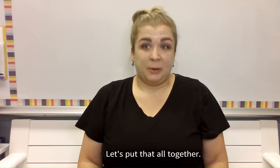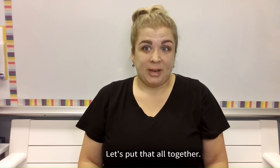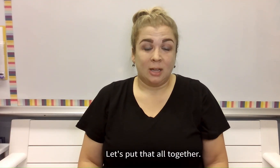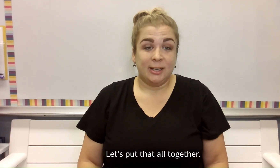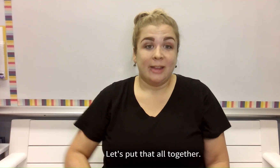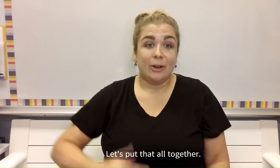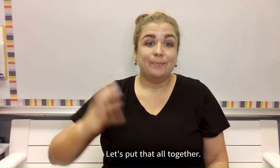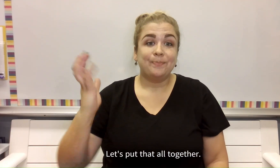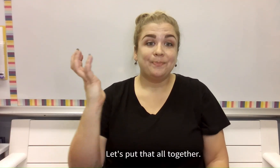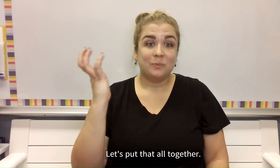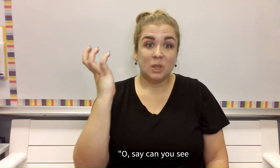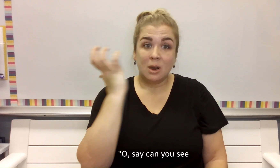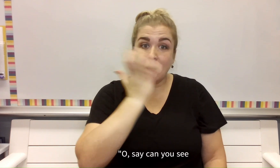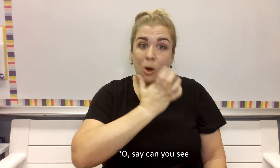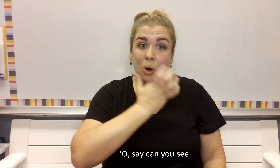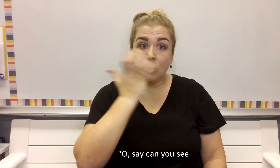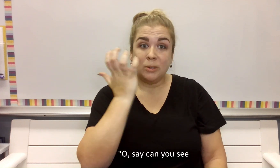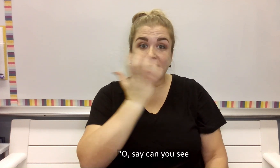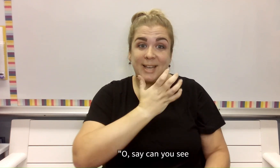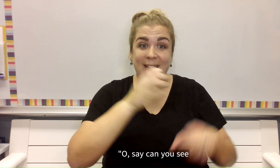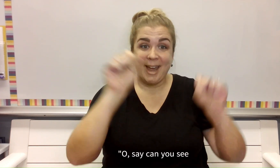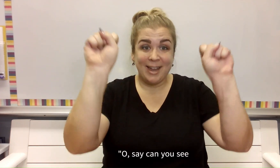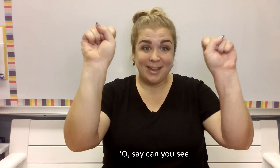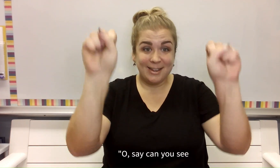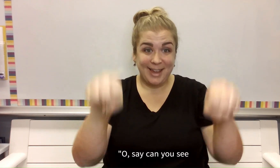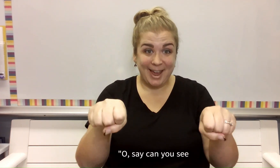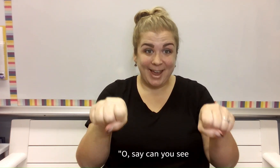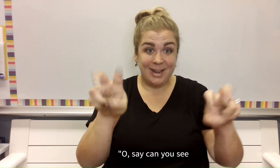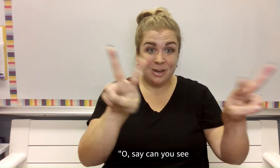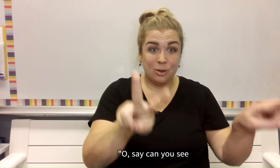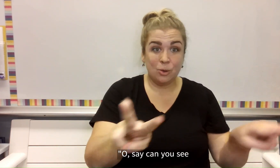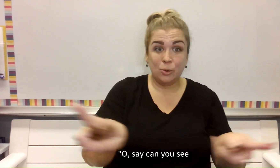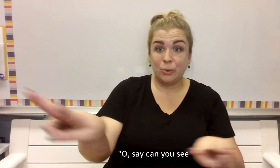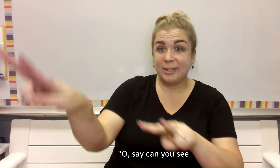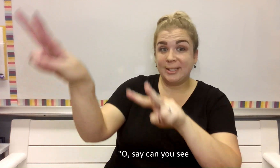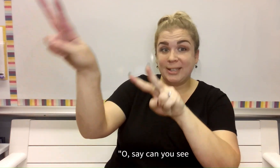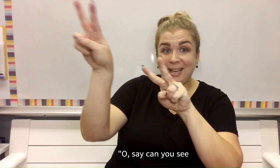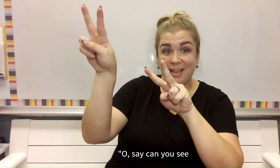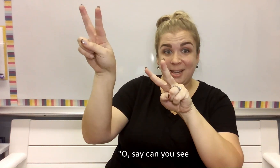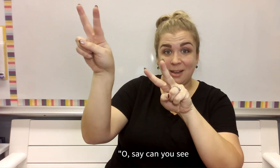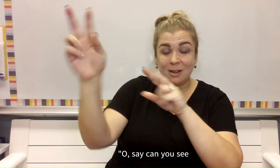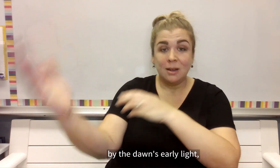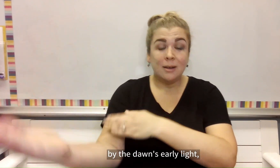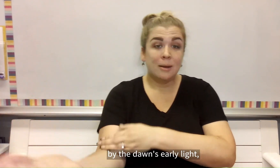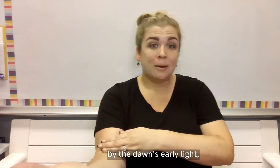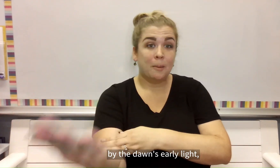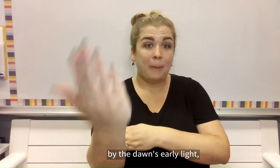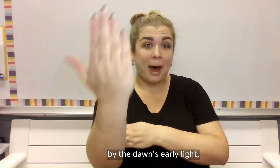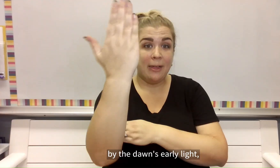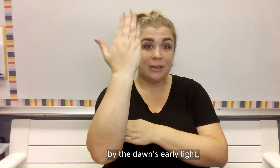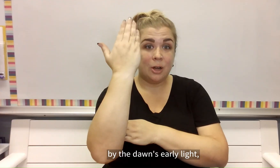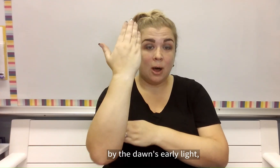Let's put that all together. Oh, say, can you see by the